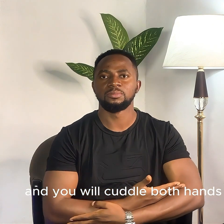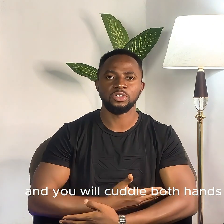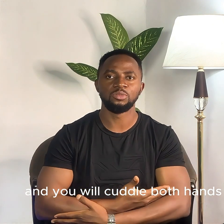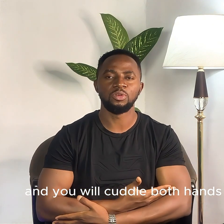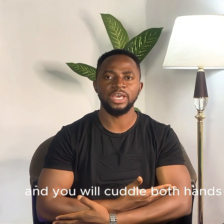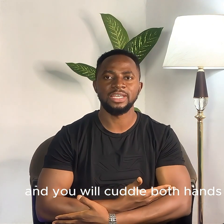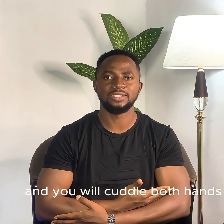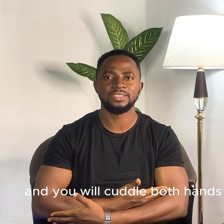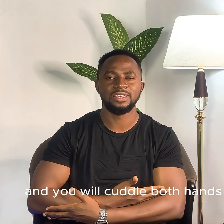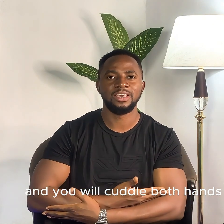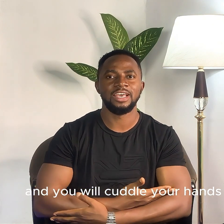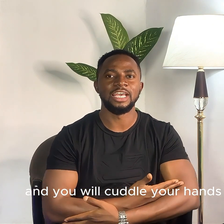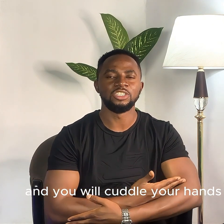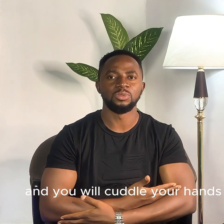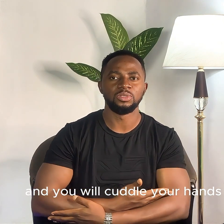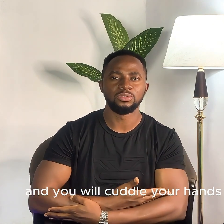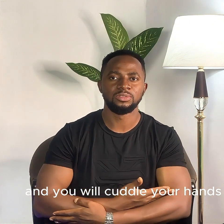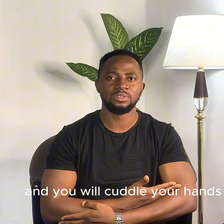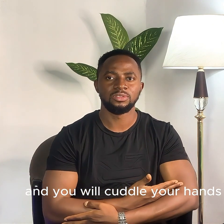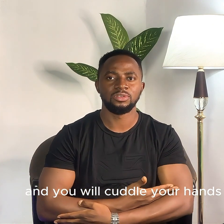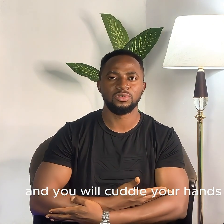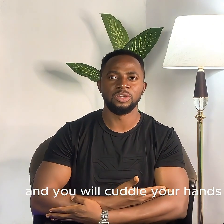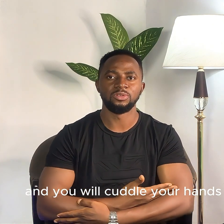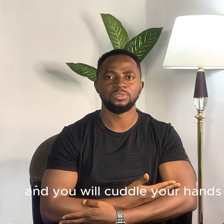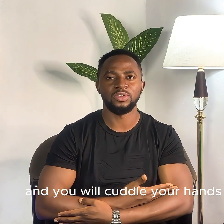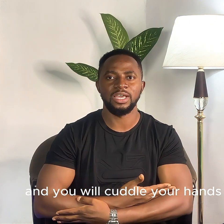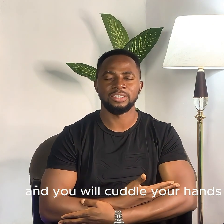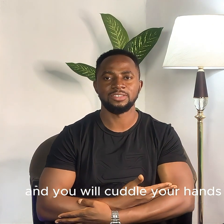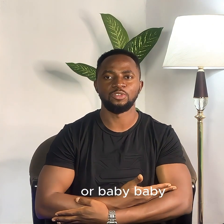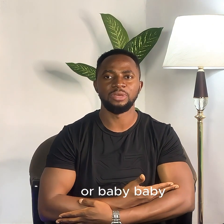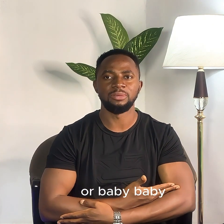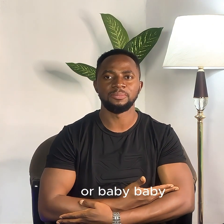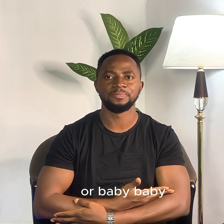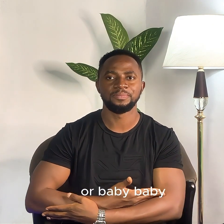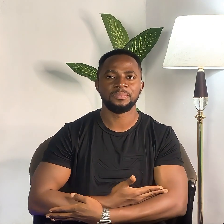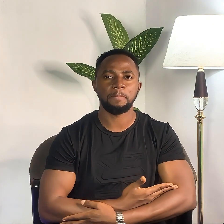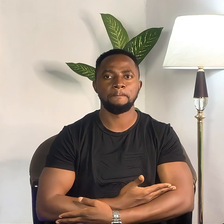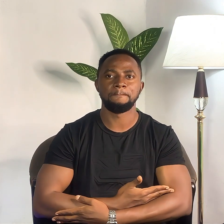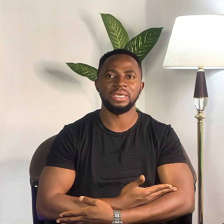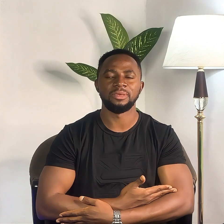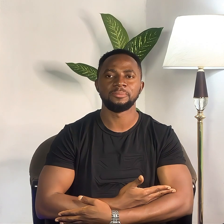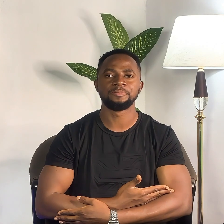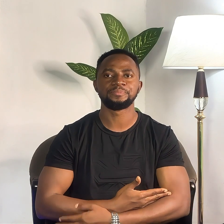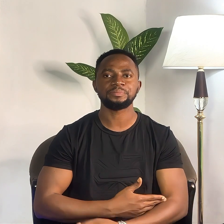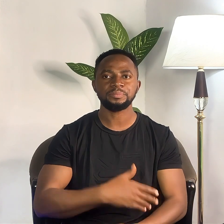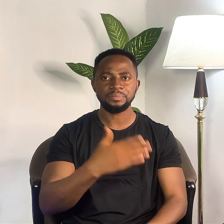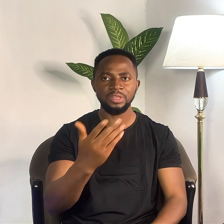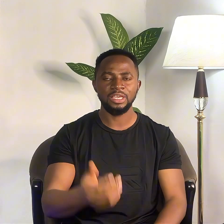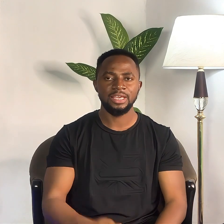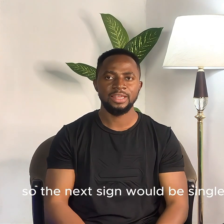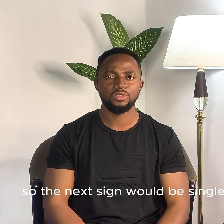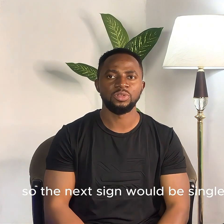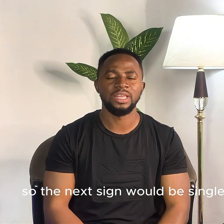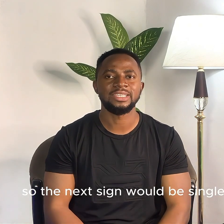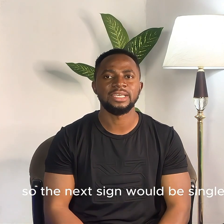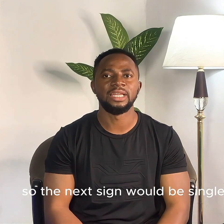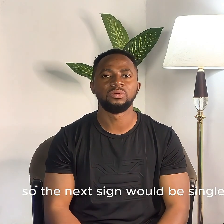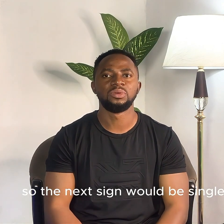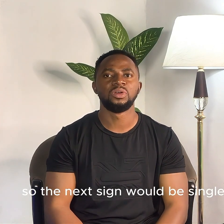cuddle both hands, and you will cuddle your hands for baby. Baby. So the next sign